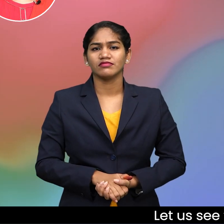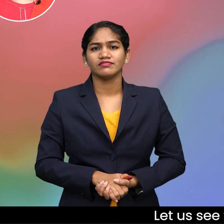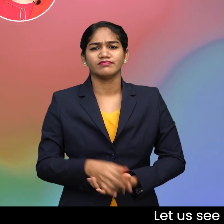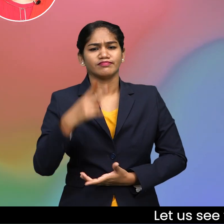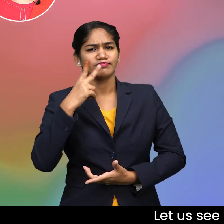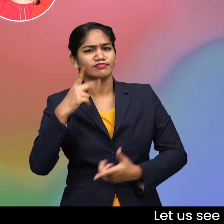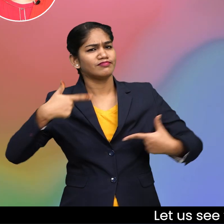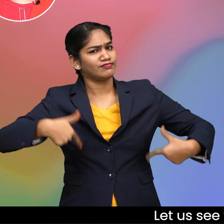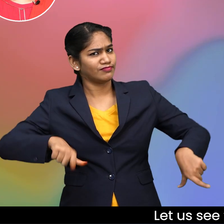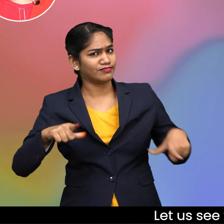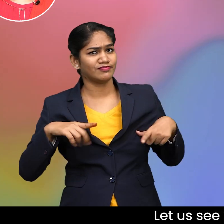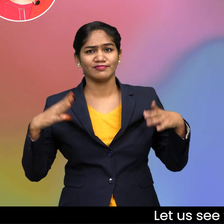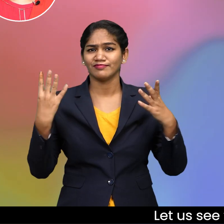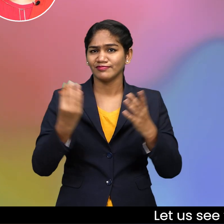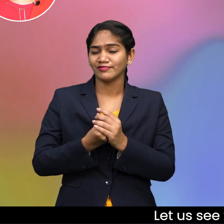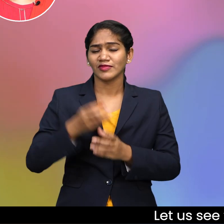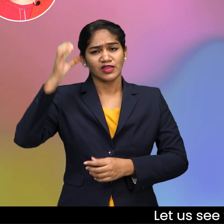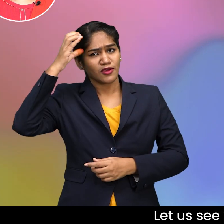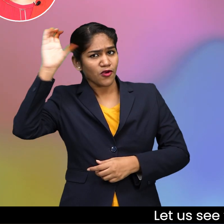Let us see the concept map.